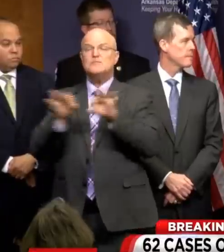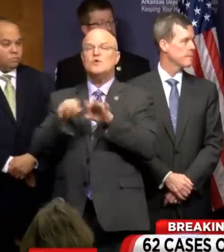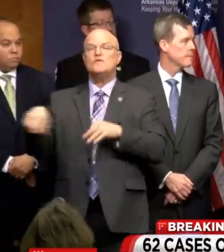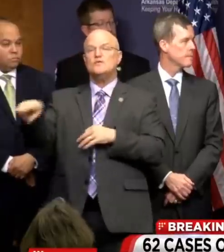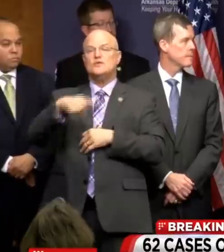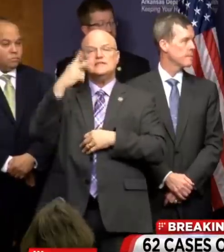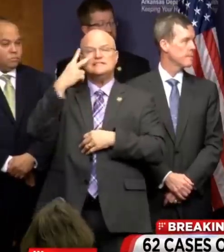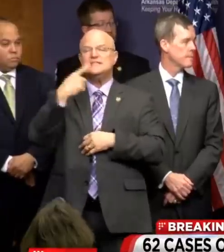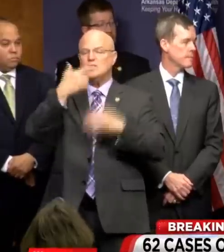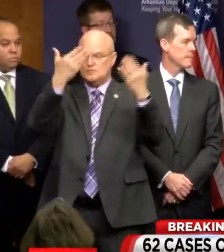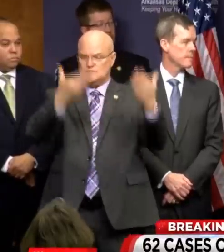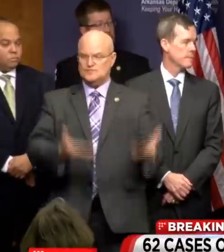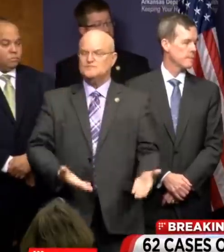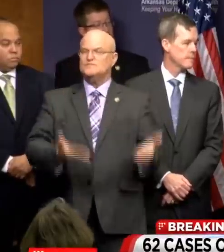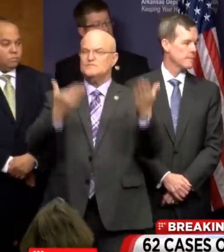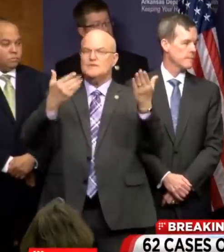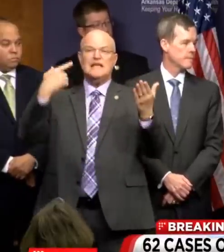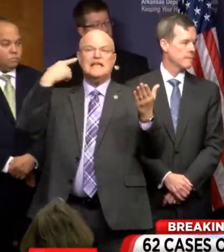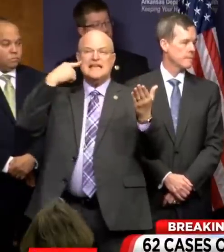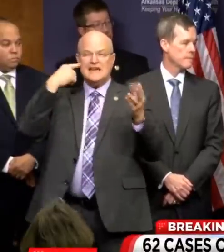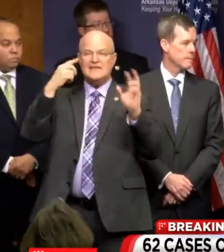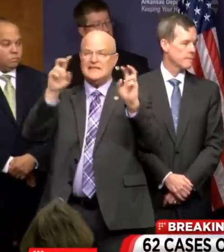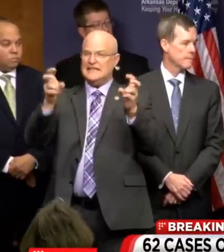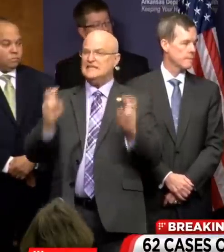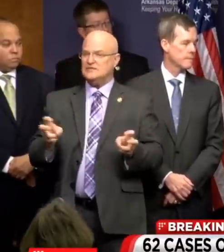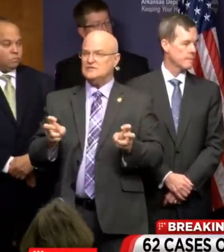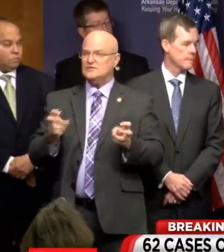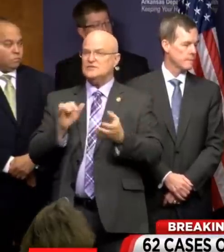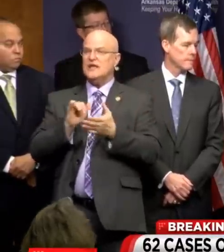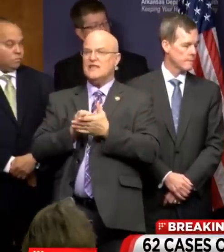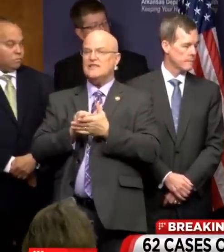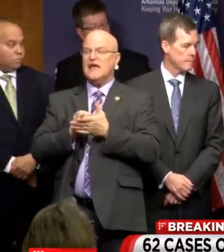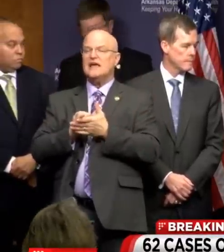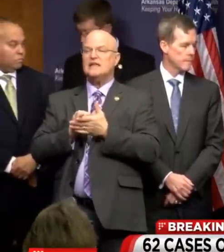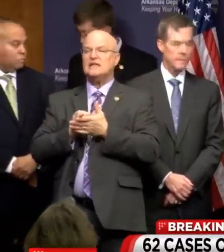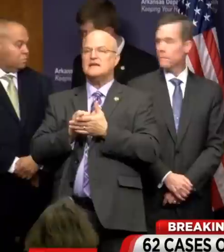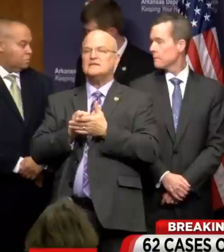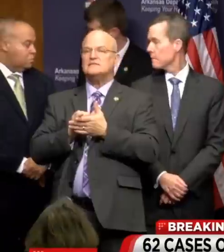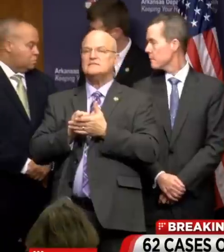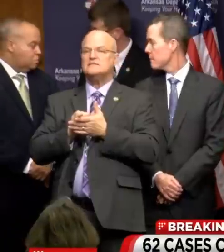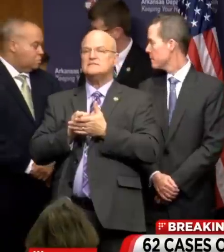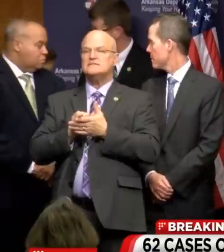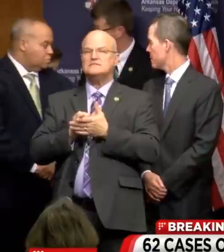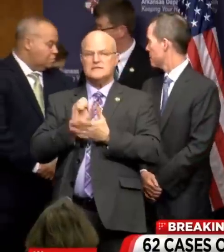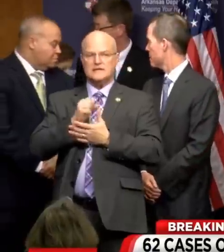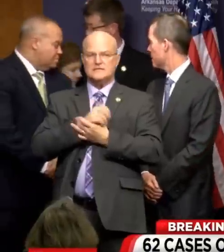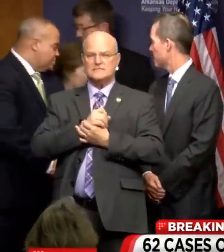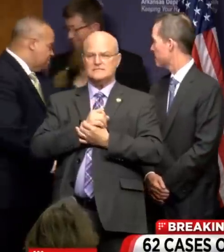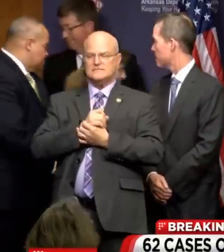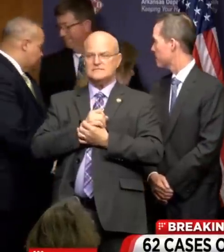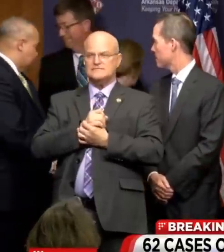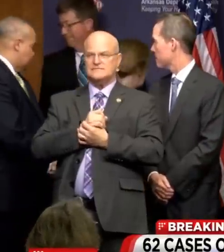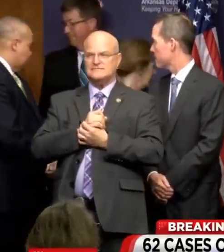you to see who they are and hear some of the issues that you... Anthony, Dr. Patel. Yes.